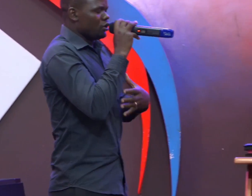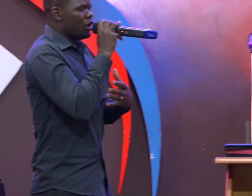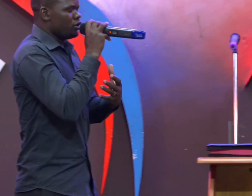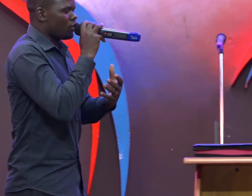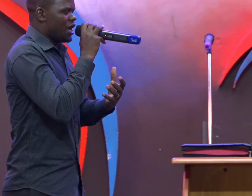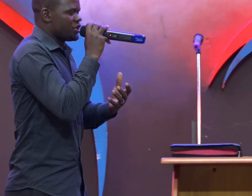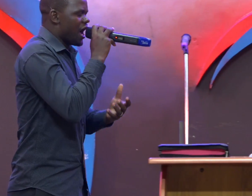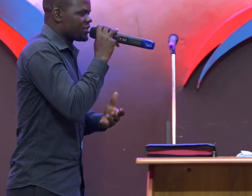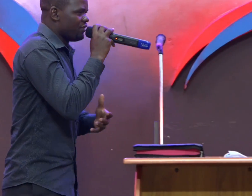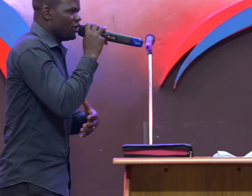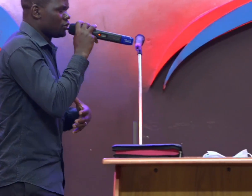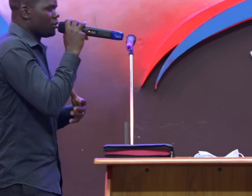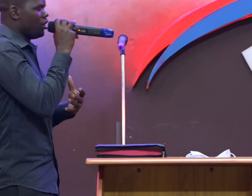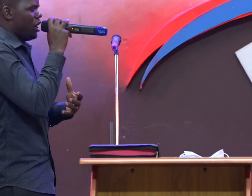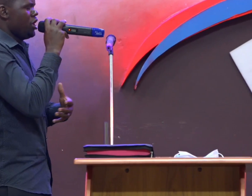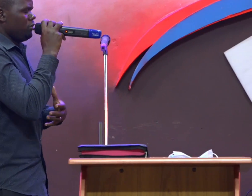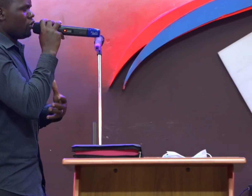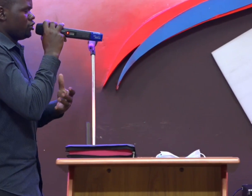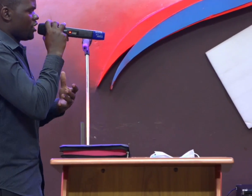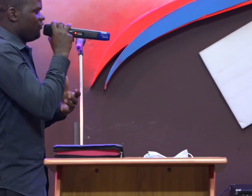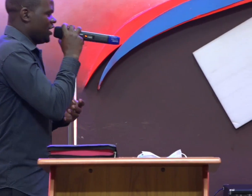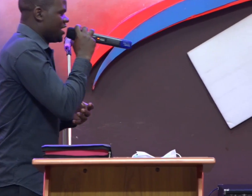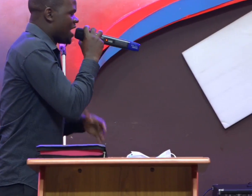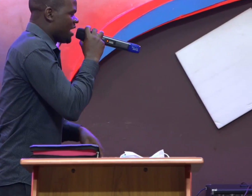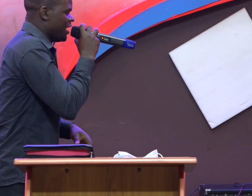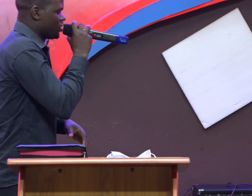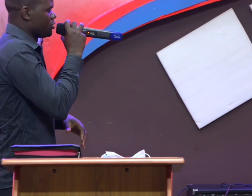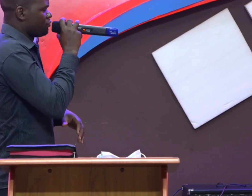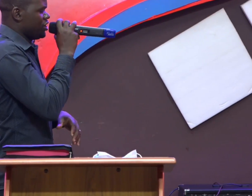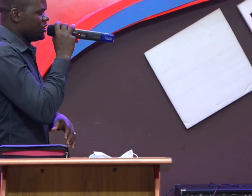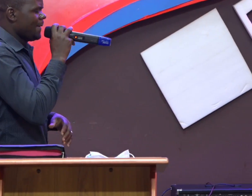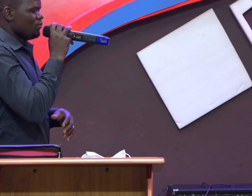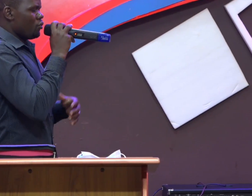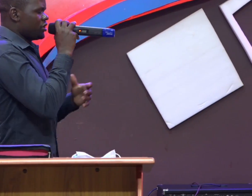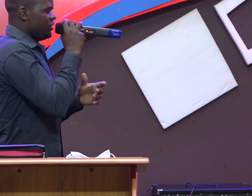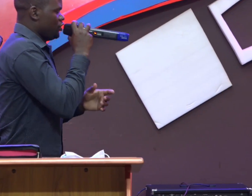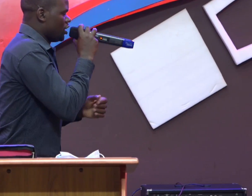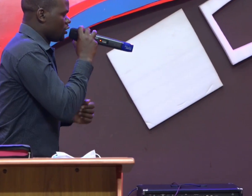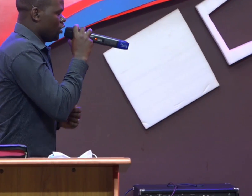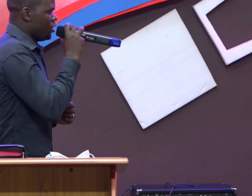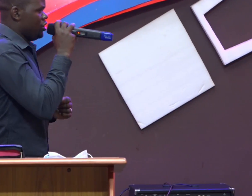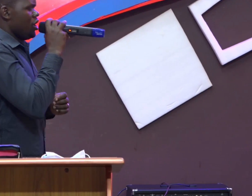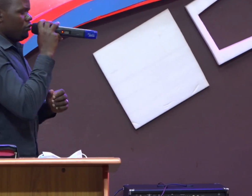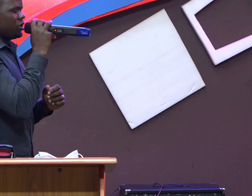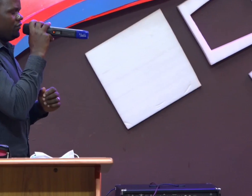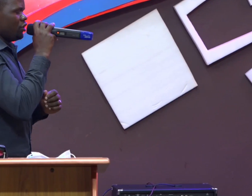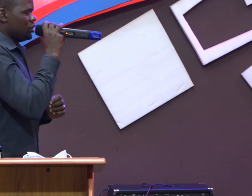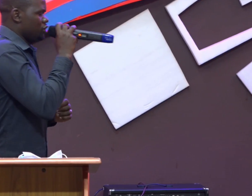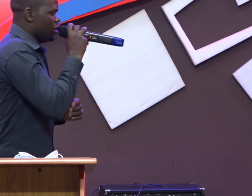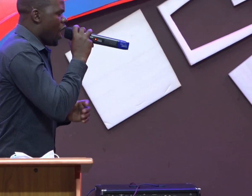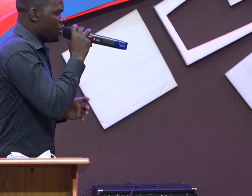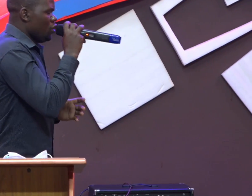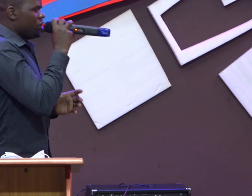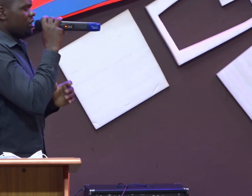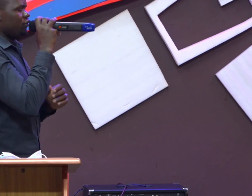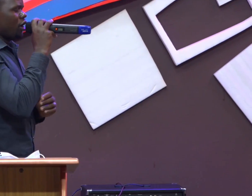us, because you're rising us, heavenly King of glory, because you're refilling us, heavenly King of kings. We give you all the glory. We give you all the